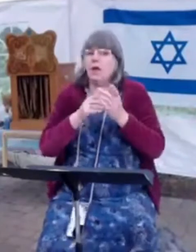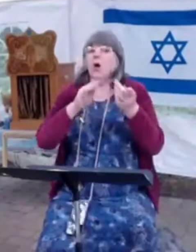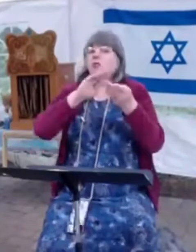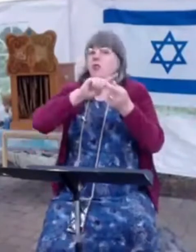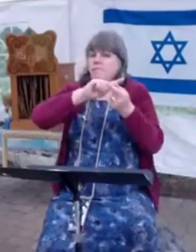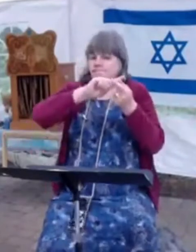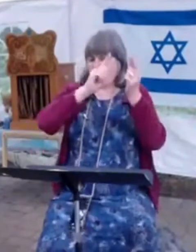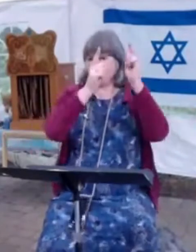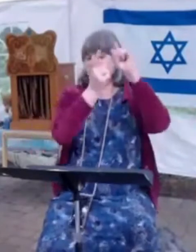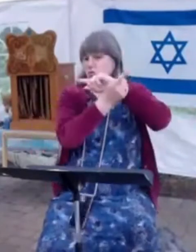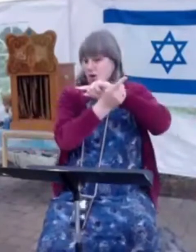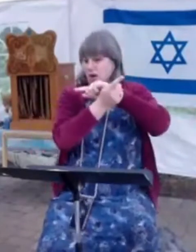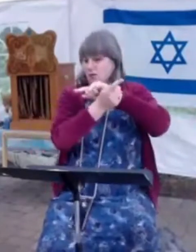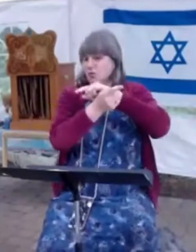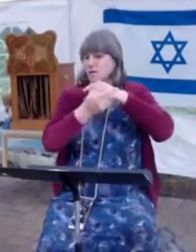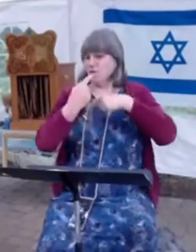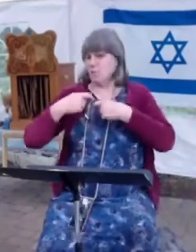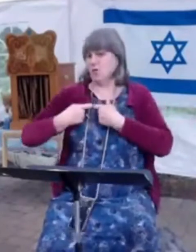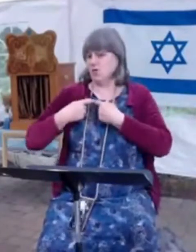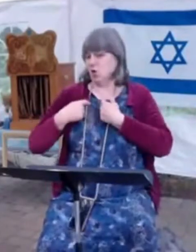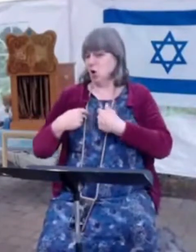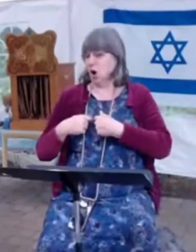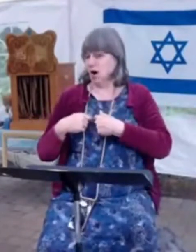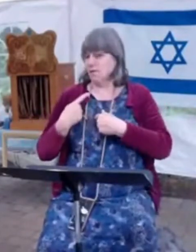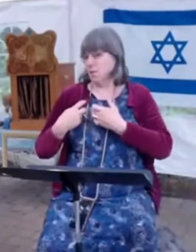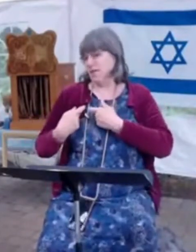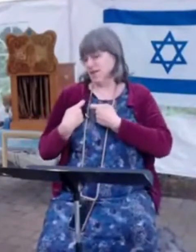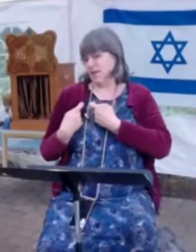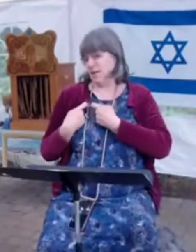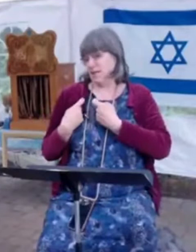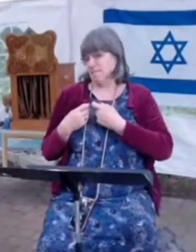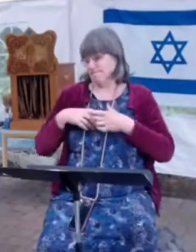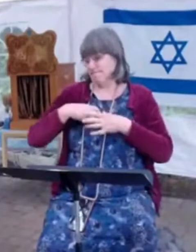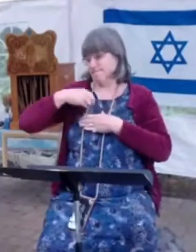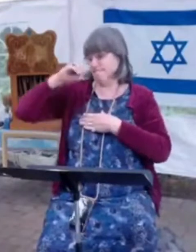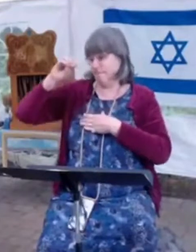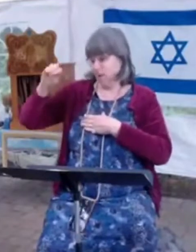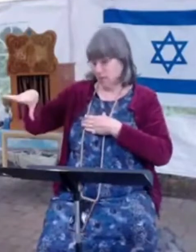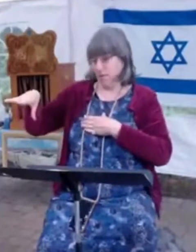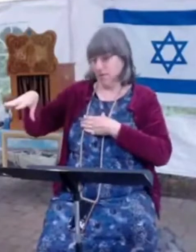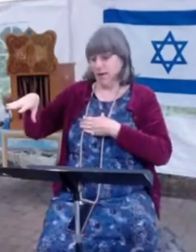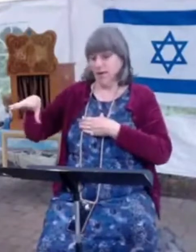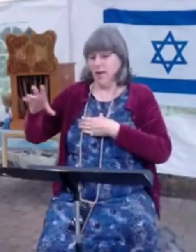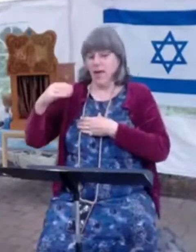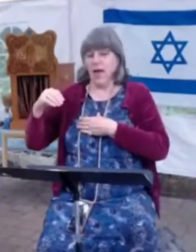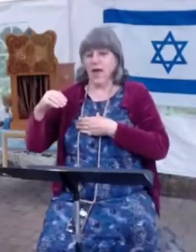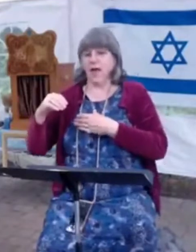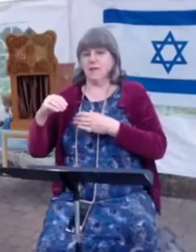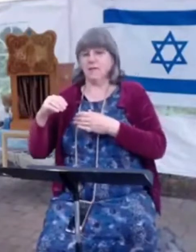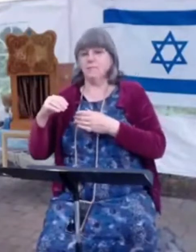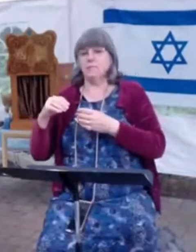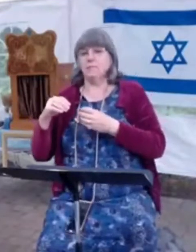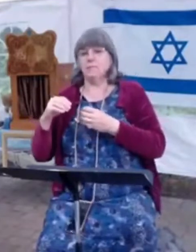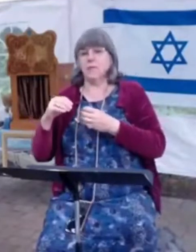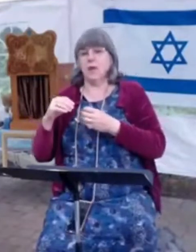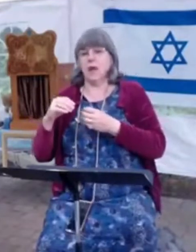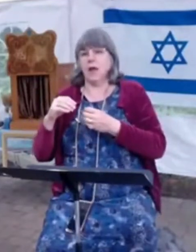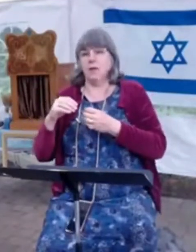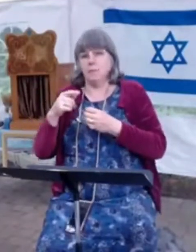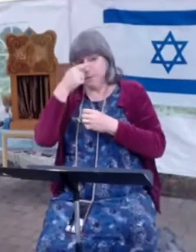Okay? That's really what it was, Yeshua's declaration. It's not somebody else's declaration. It was